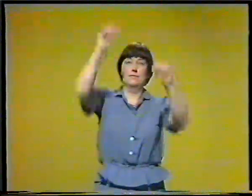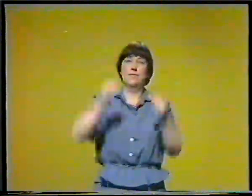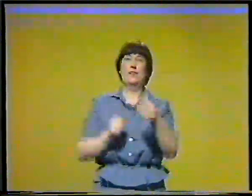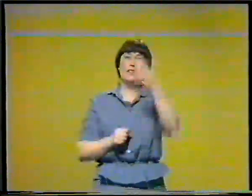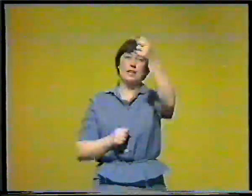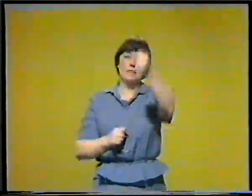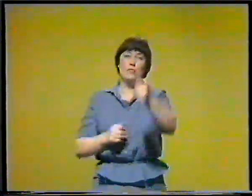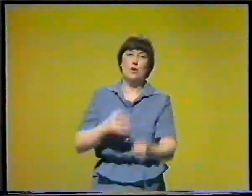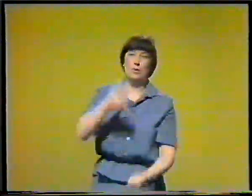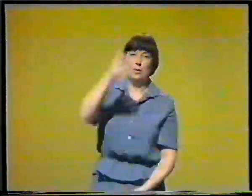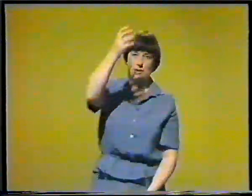And to climb a rope.